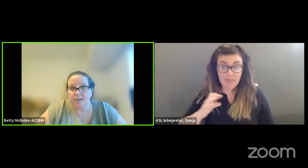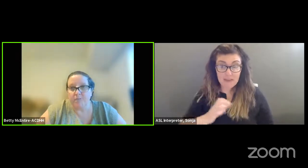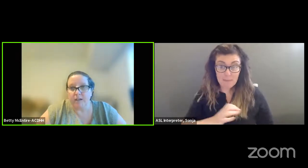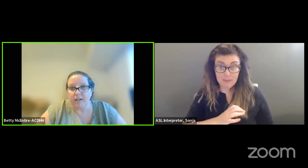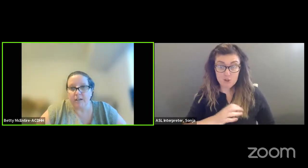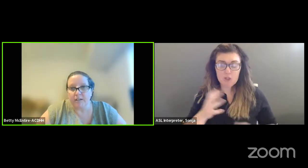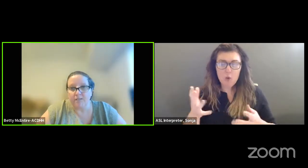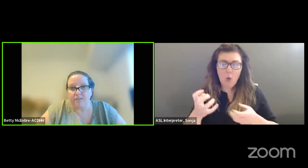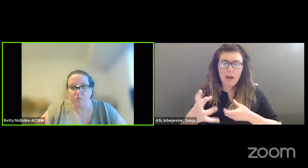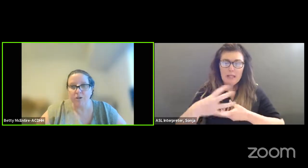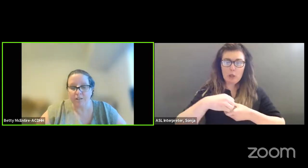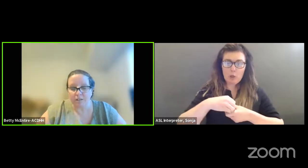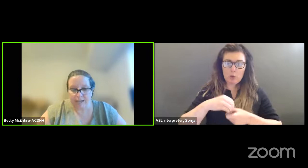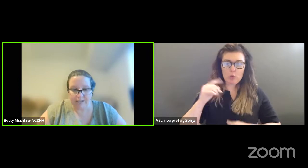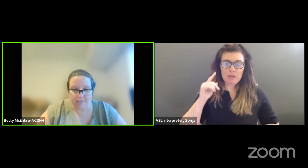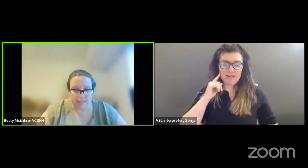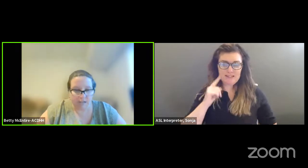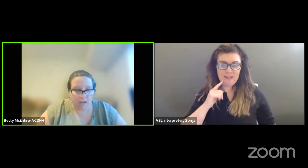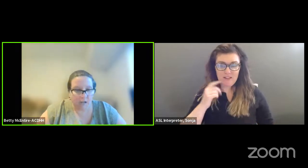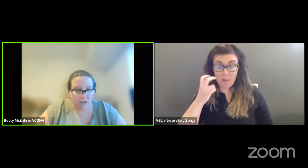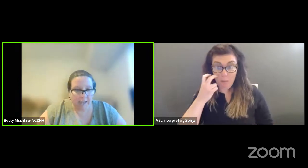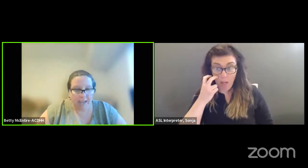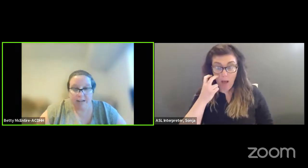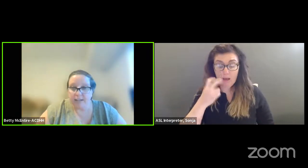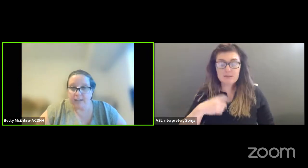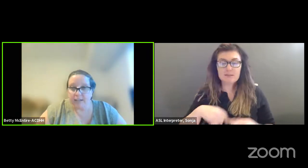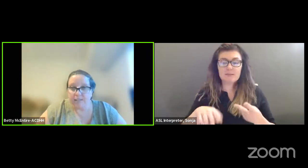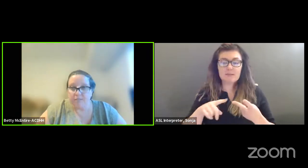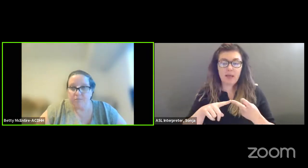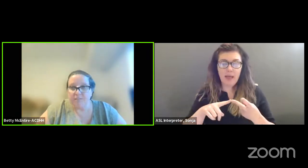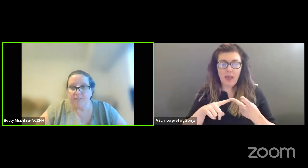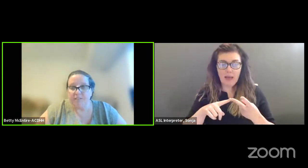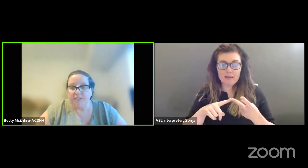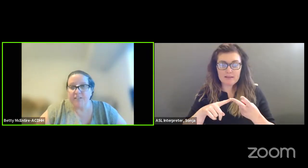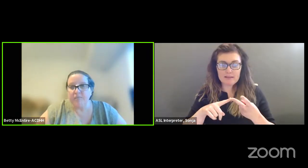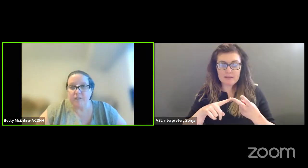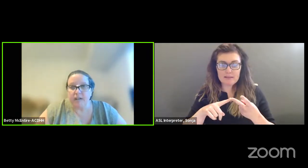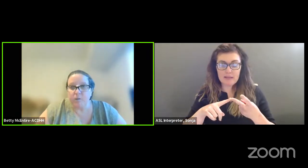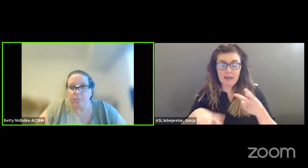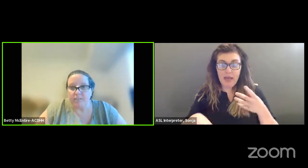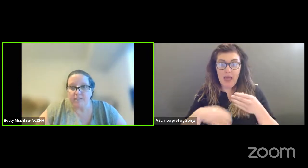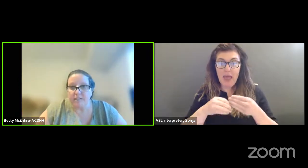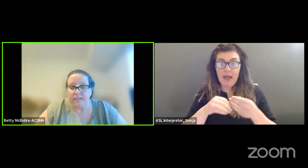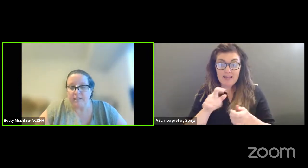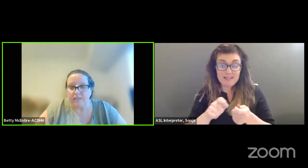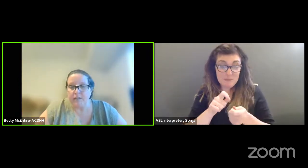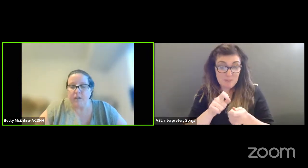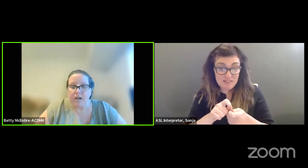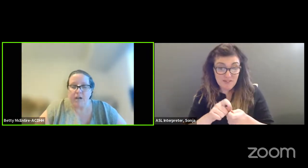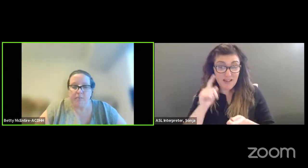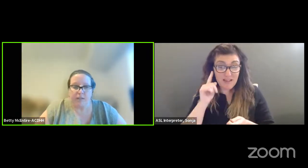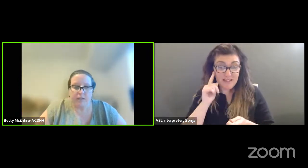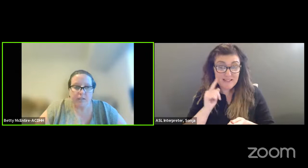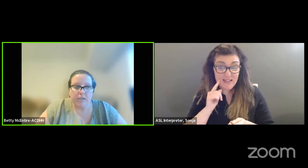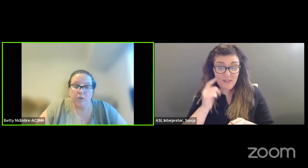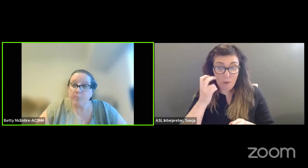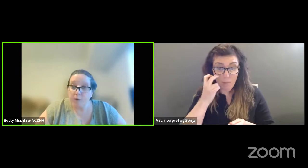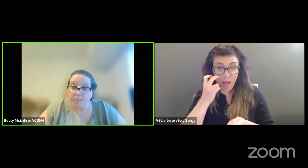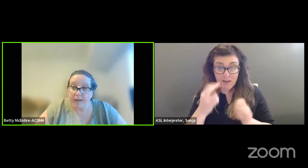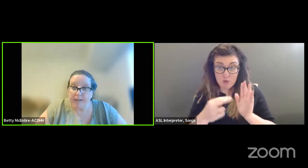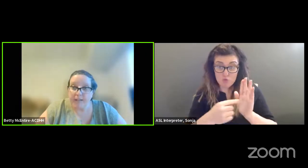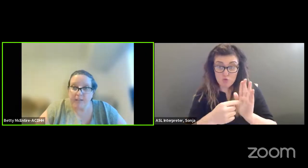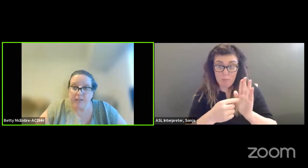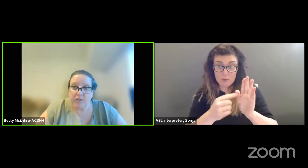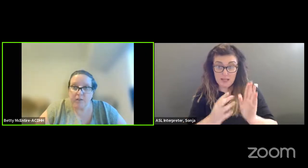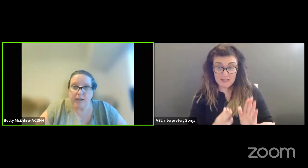include deaf-blind, as well as adding a specific deaf-blind representative. In your